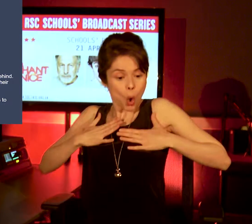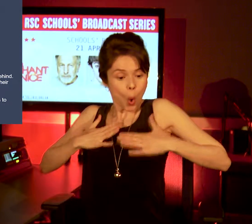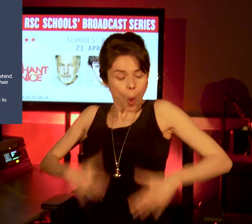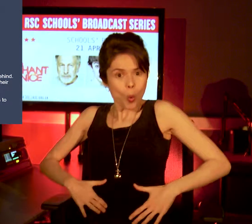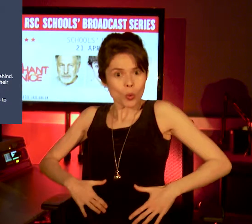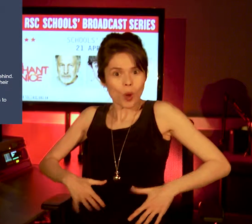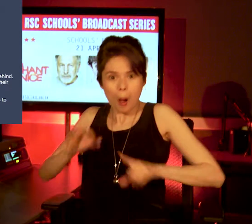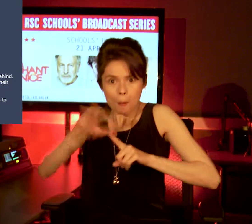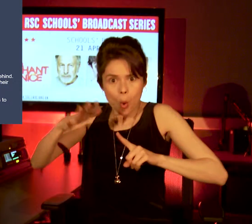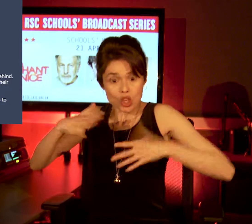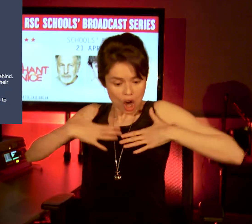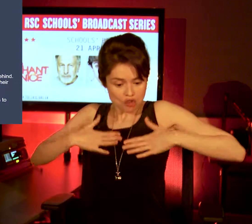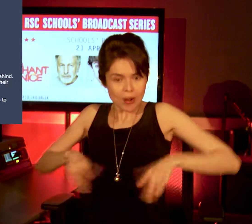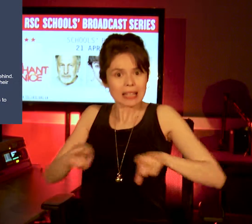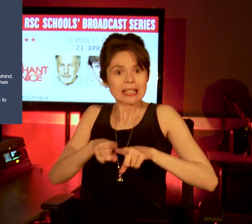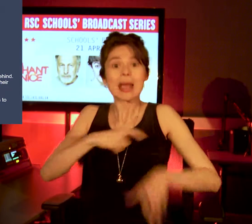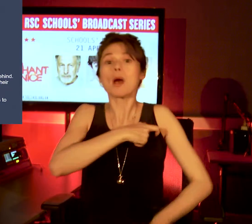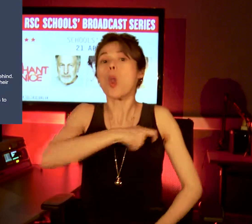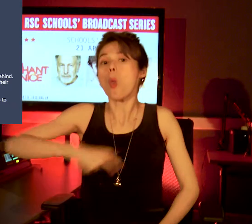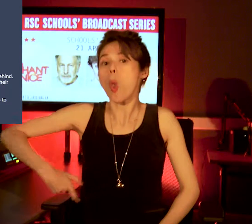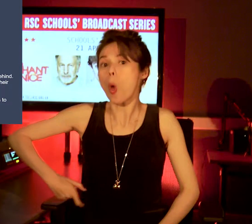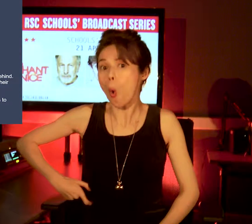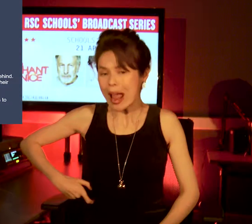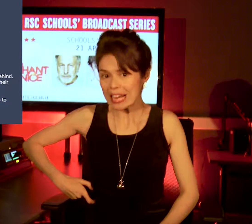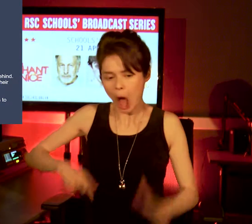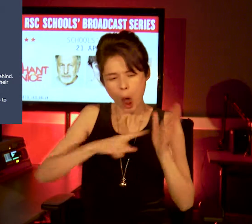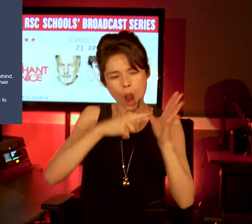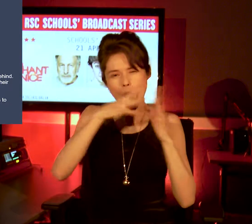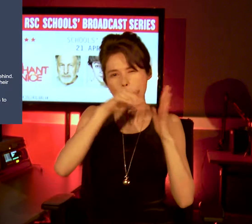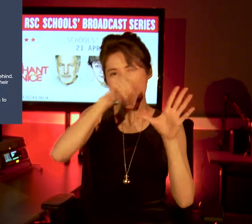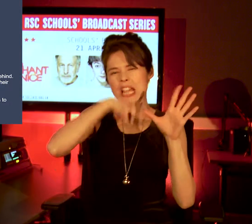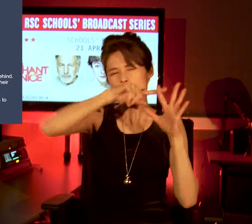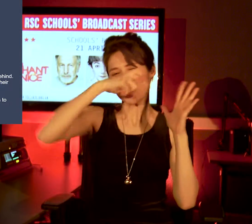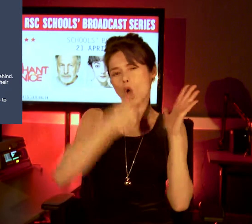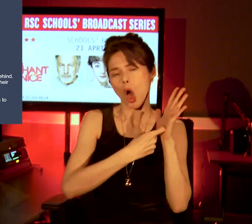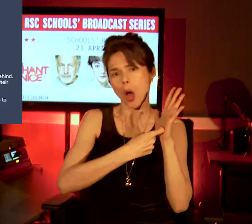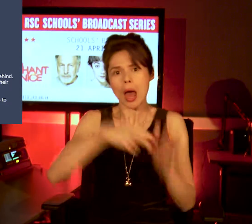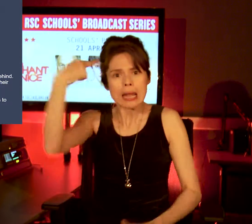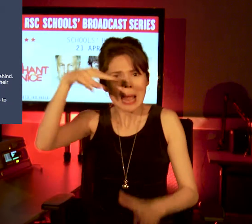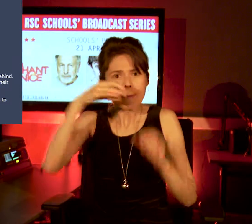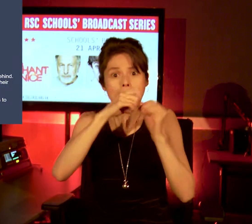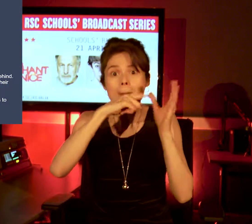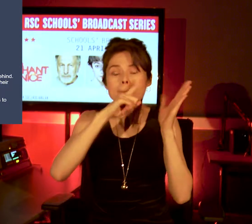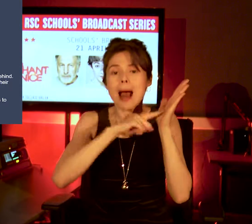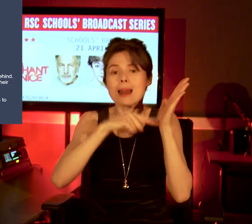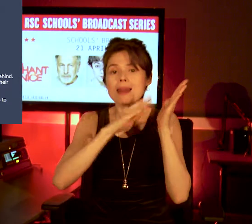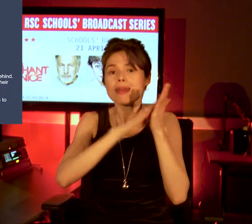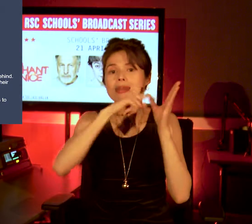free Antonio, and so disguise themselves. Portia dresses as a young